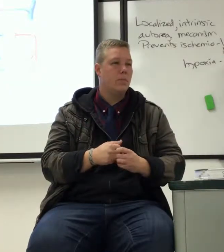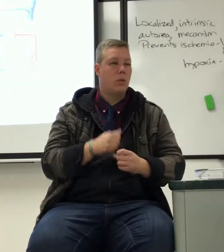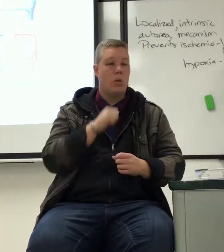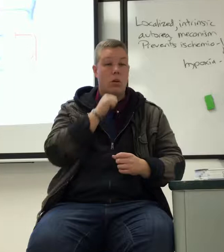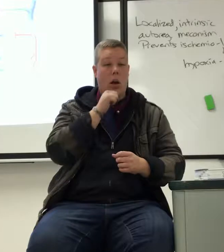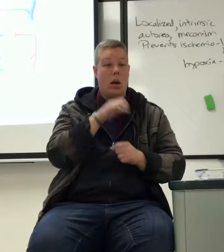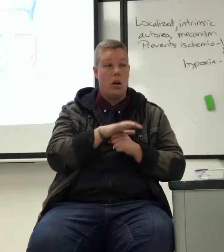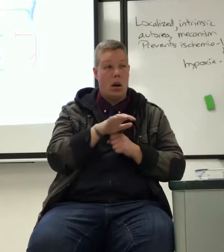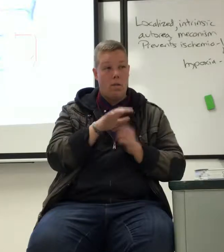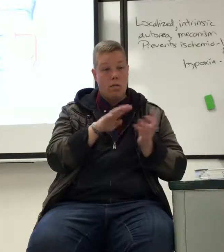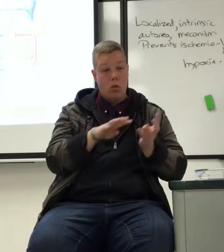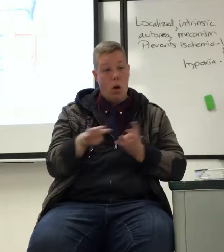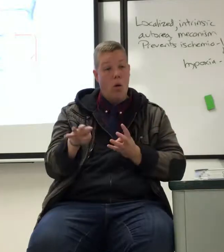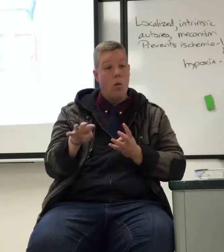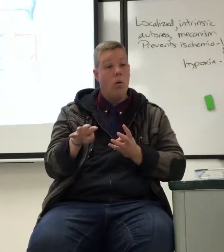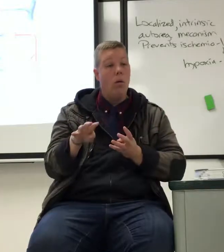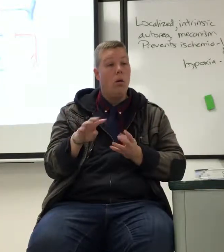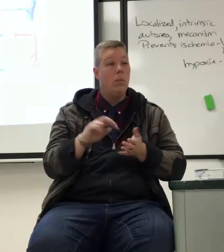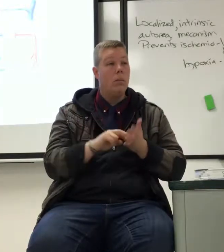cells.